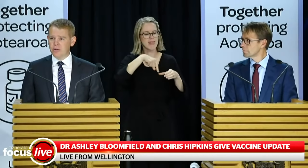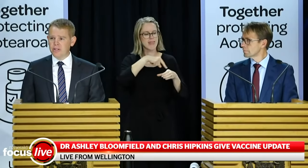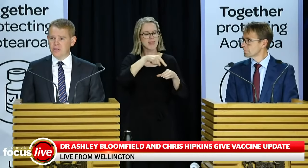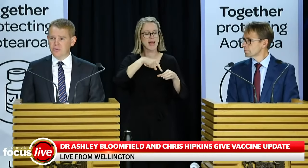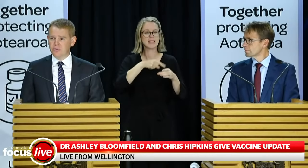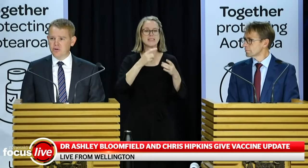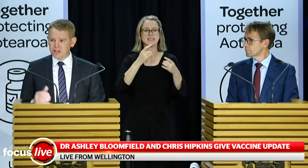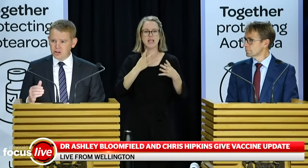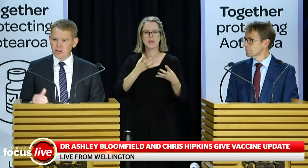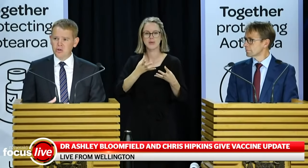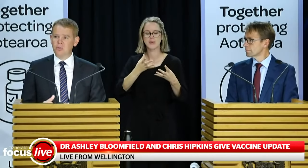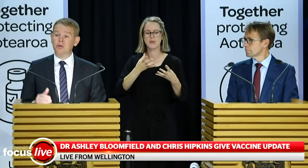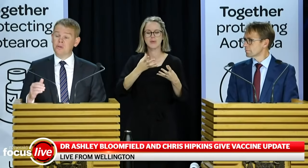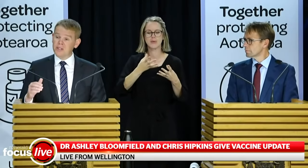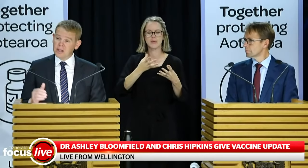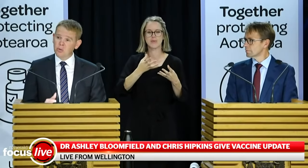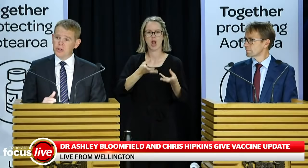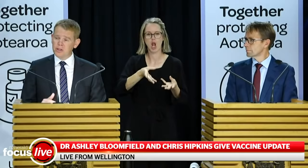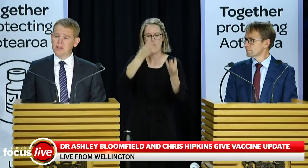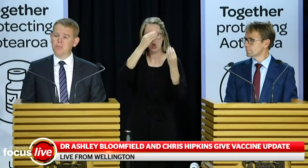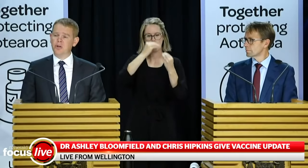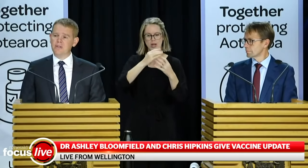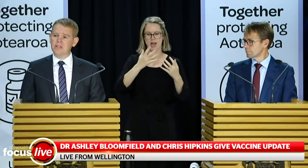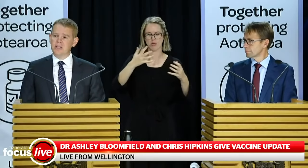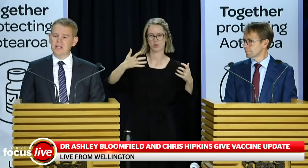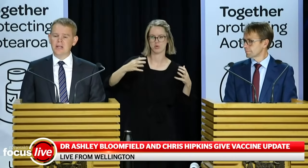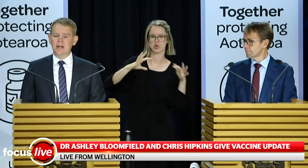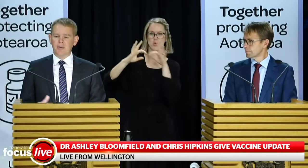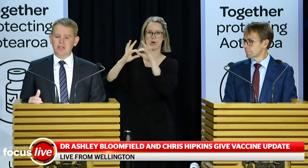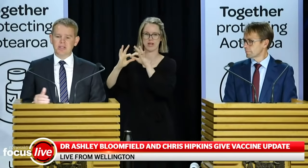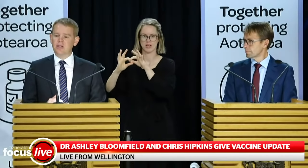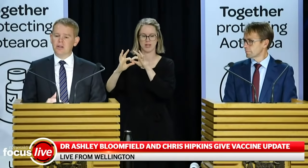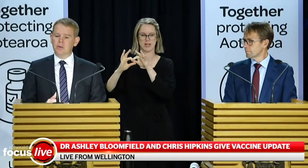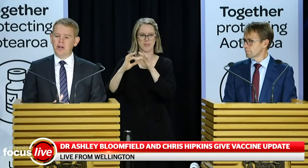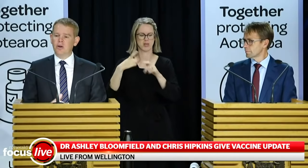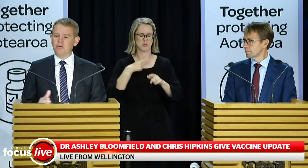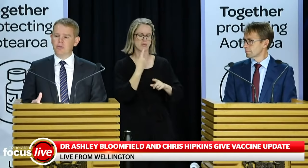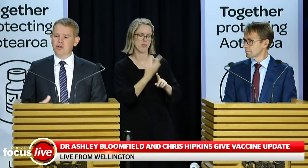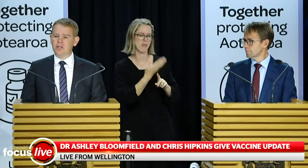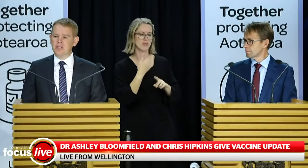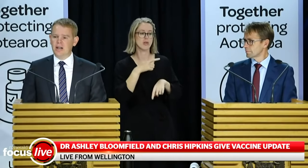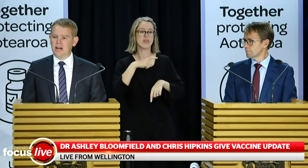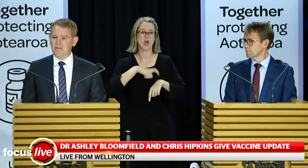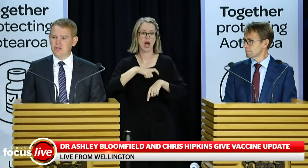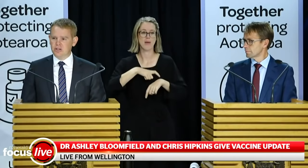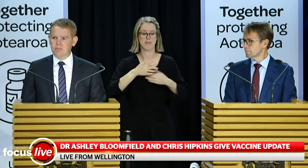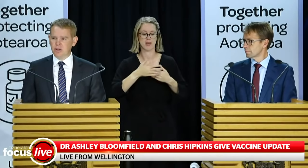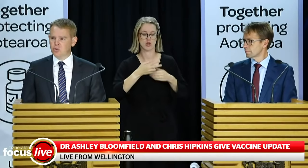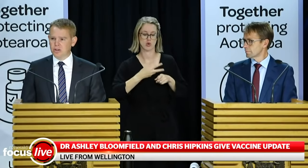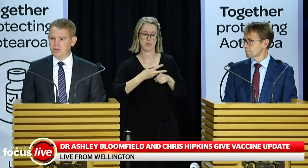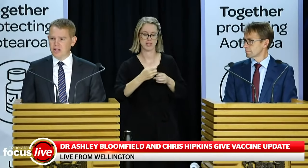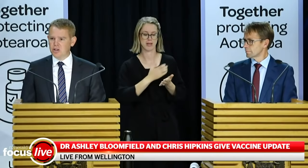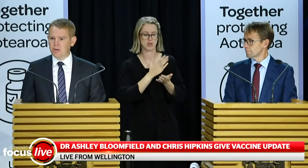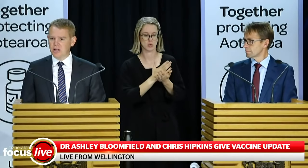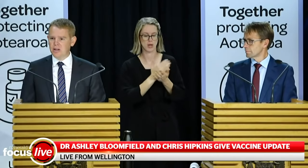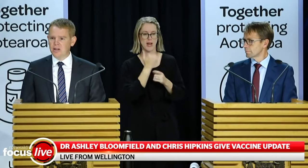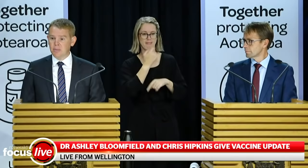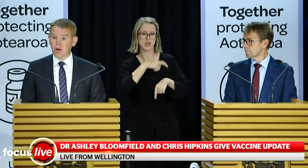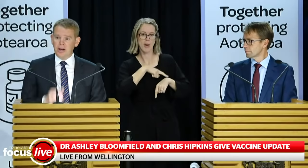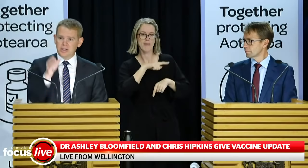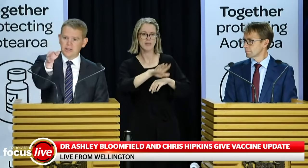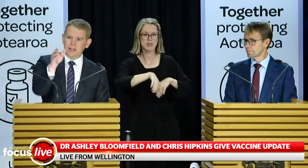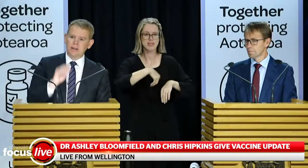already in the process of transitioning to it because we've signalled this to them previously. This is the window of opportunity they now have is just to make sure that they're actually